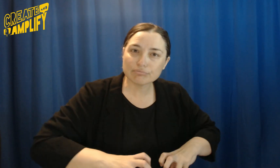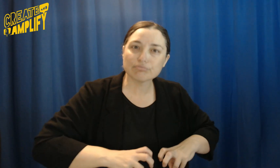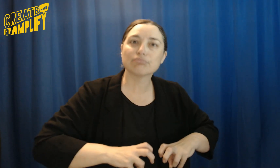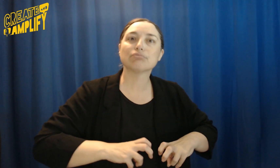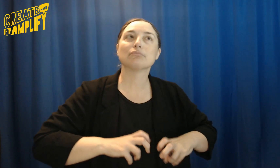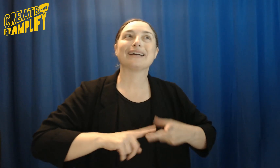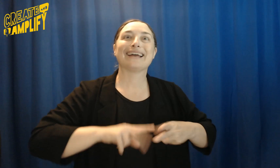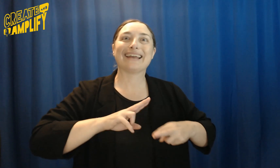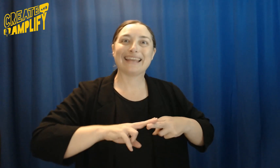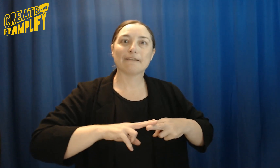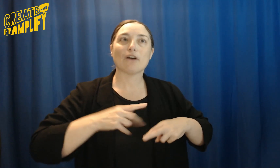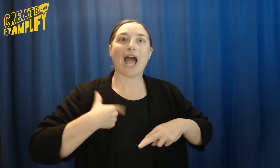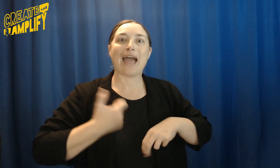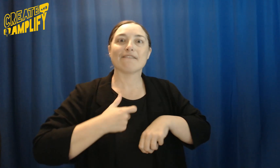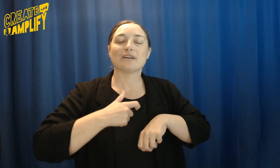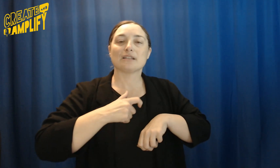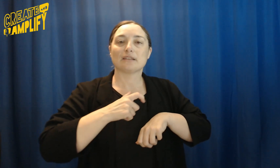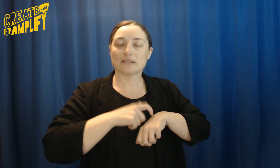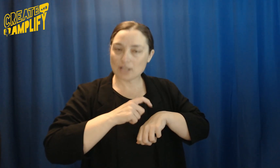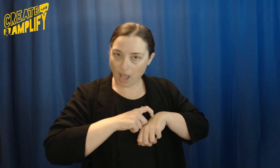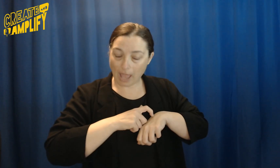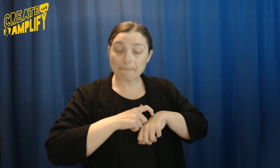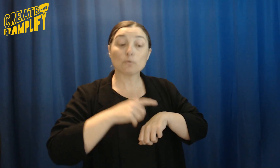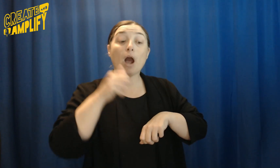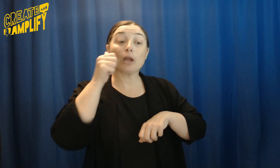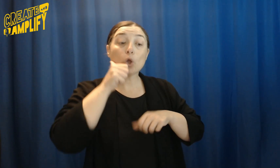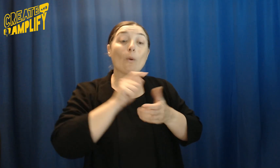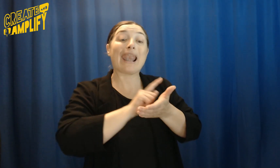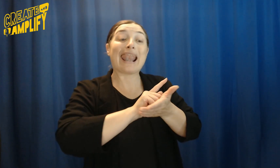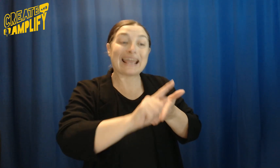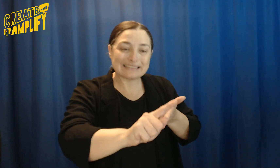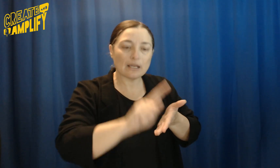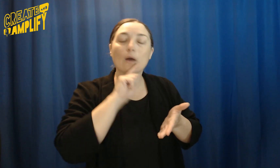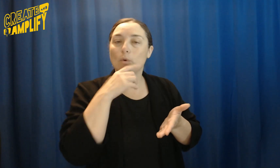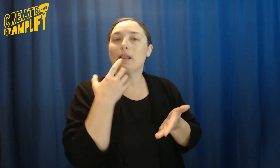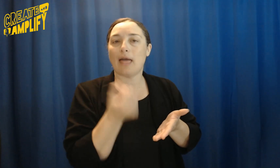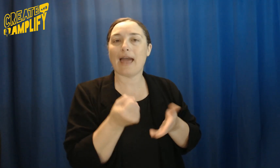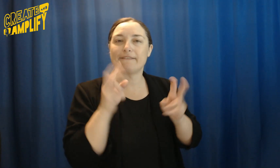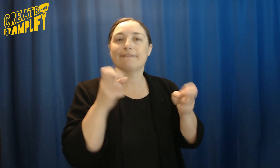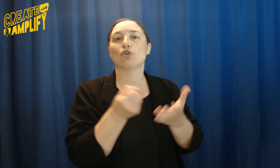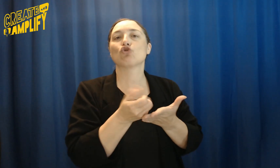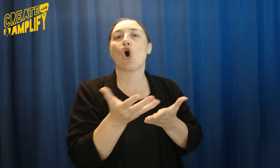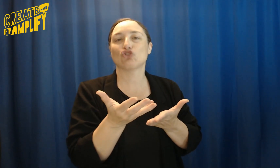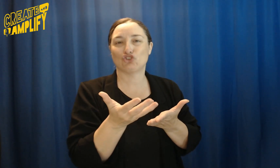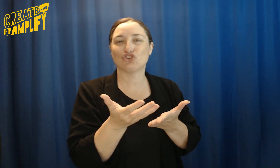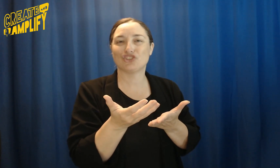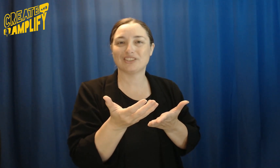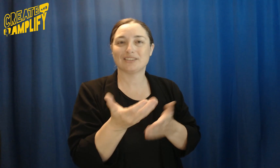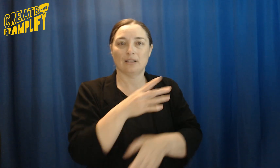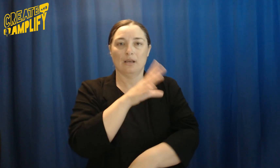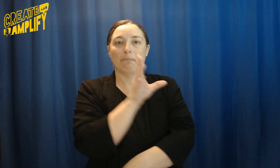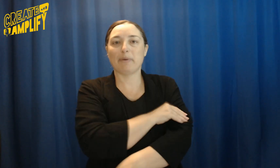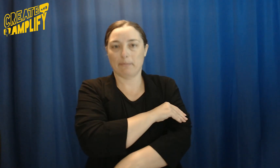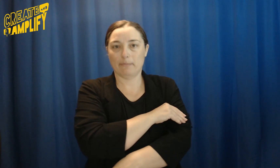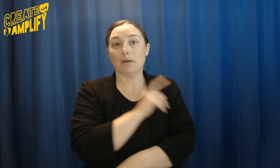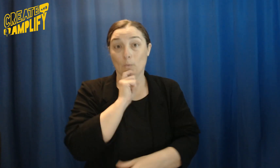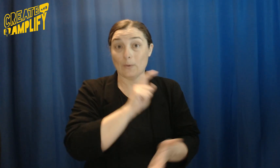time. And that comes at a cost. It comes at a very significant cost.